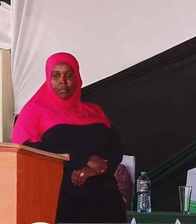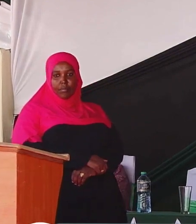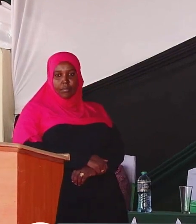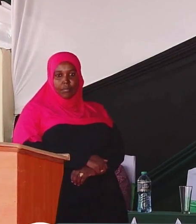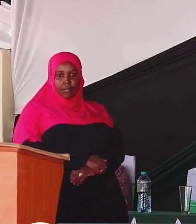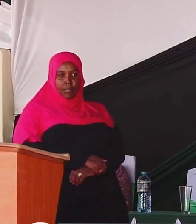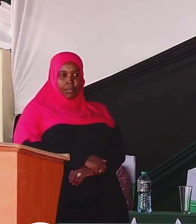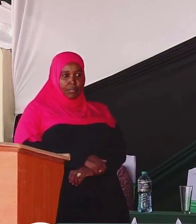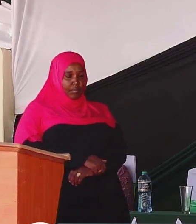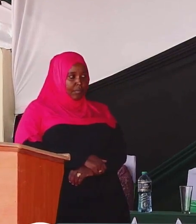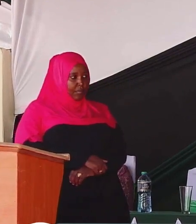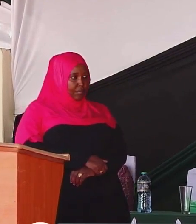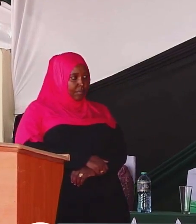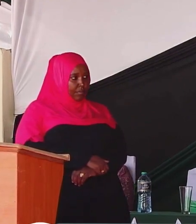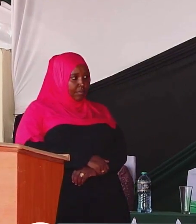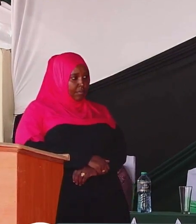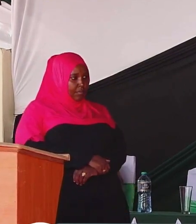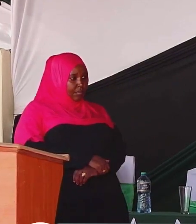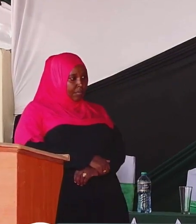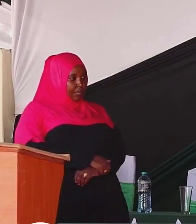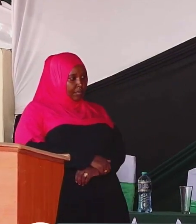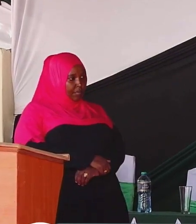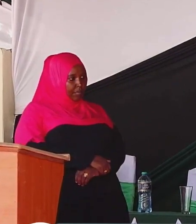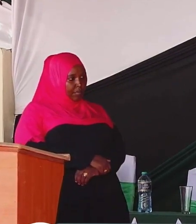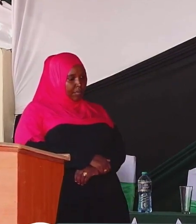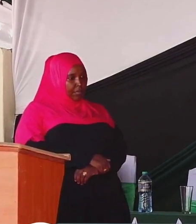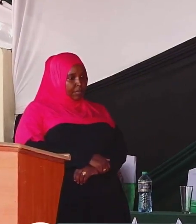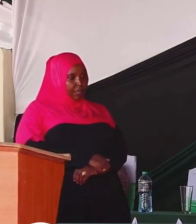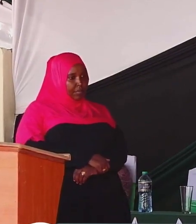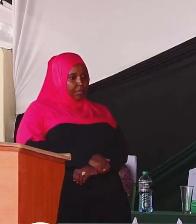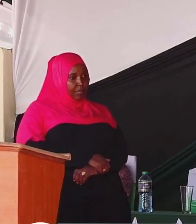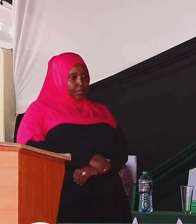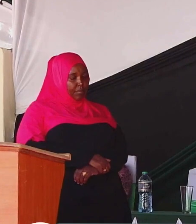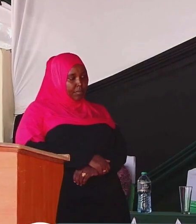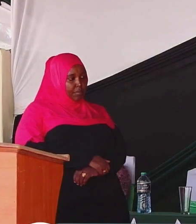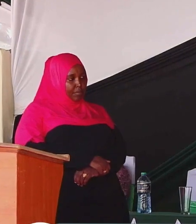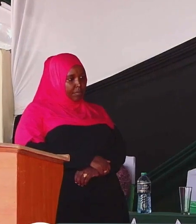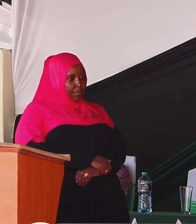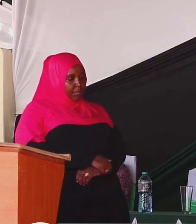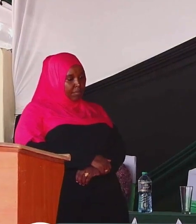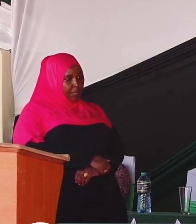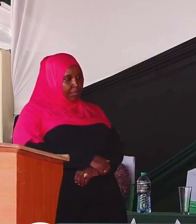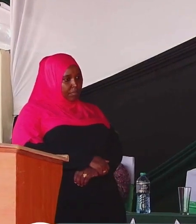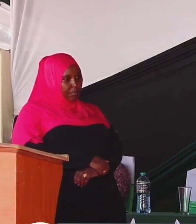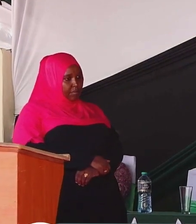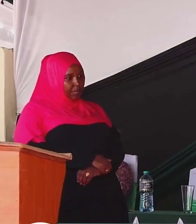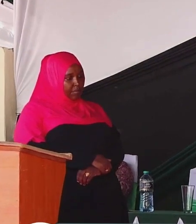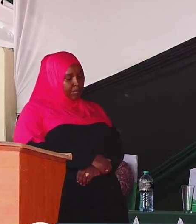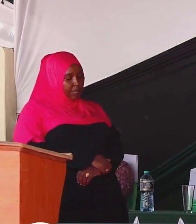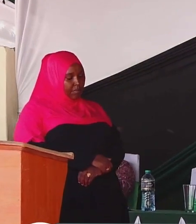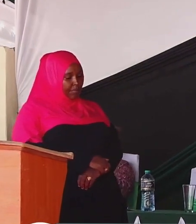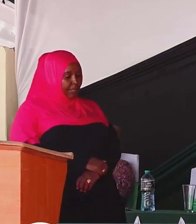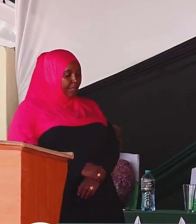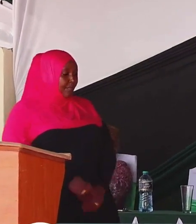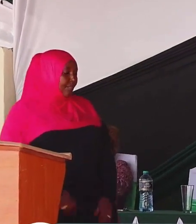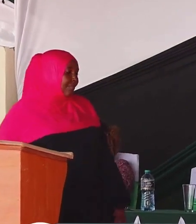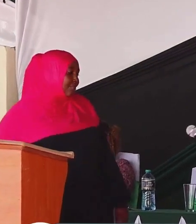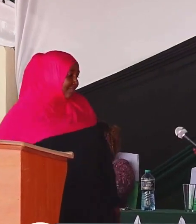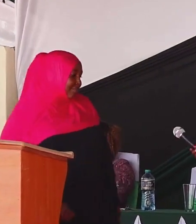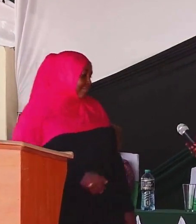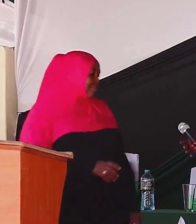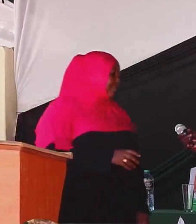all have to invest in ECD because ECD is the foundation of education. Thank you very much.